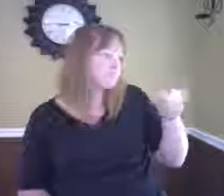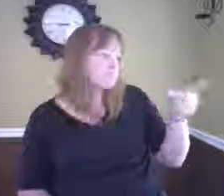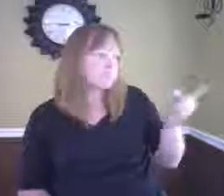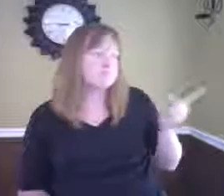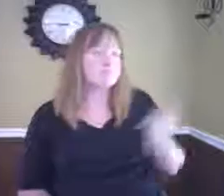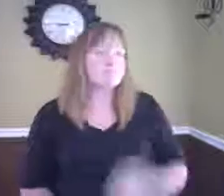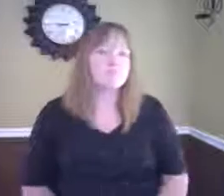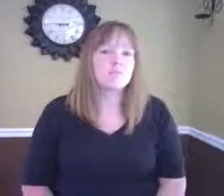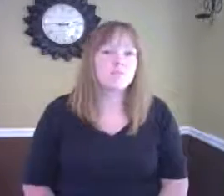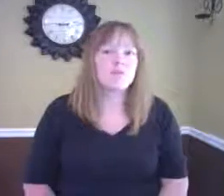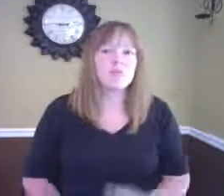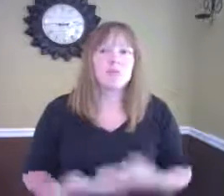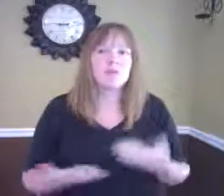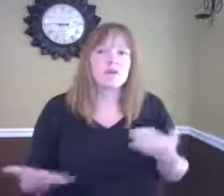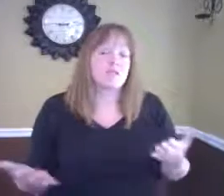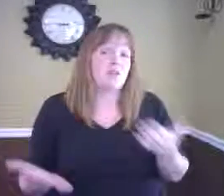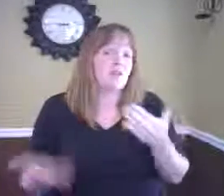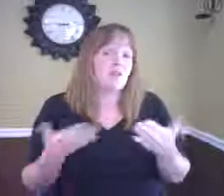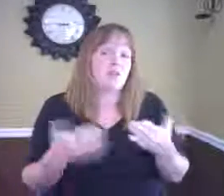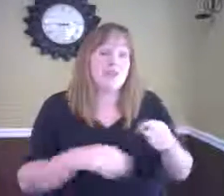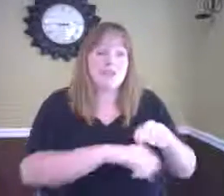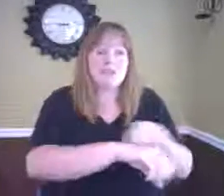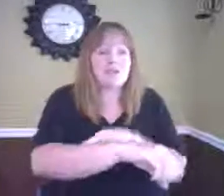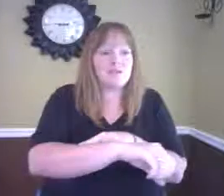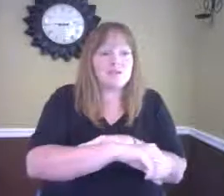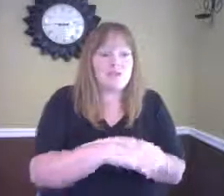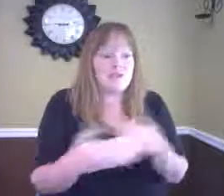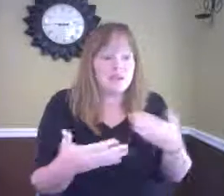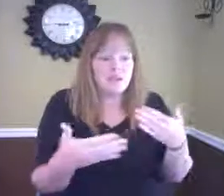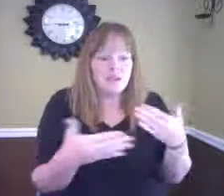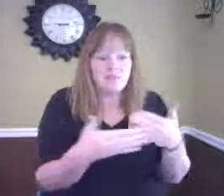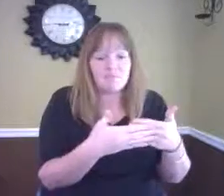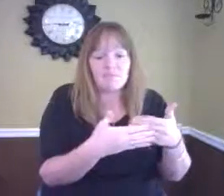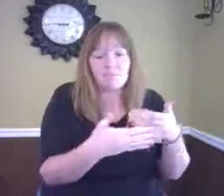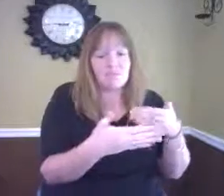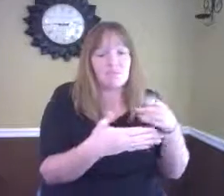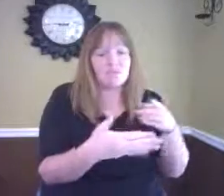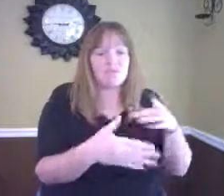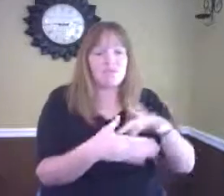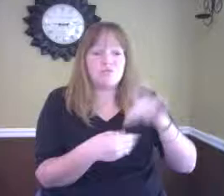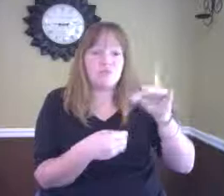people discover their own sign names anyway, because it's only really used to talk about them.